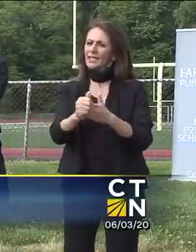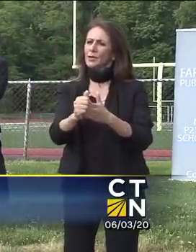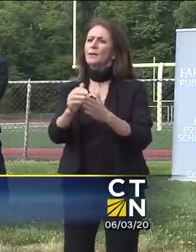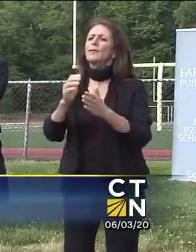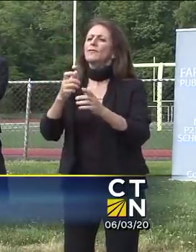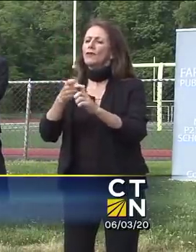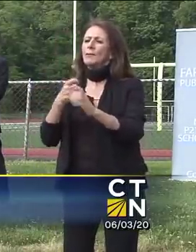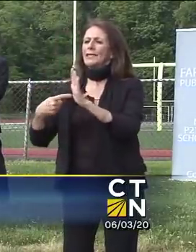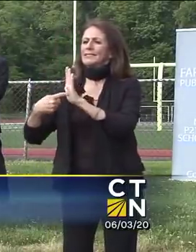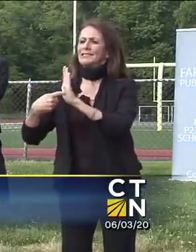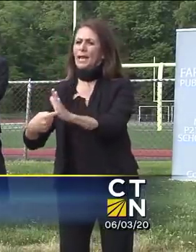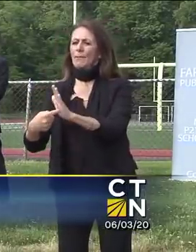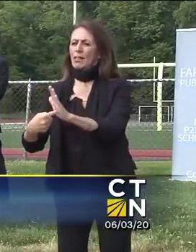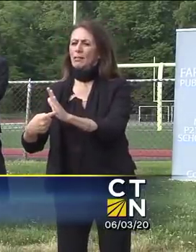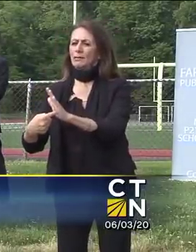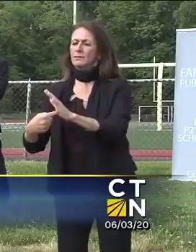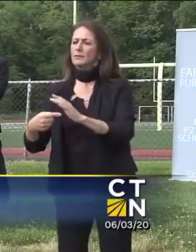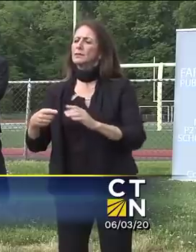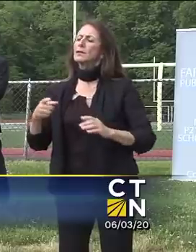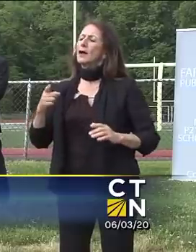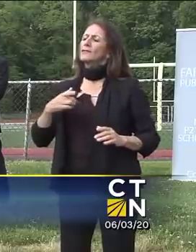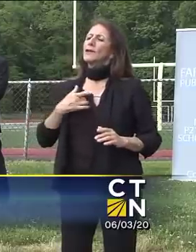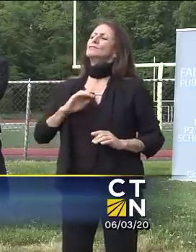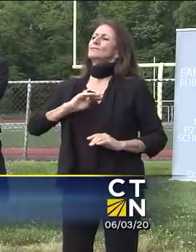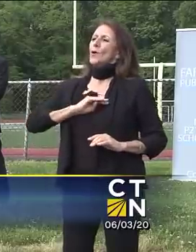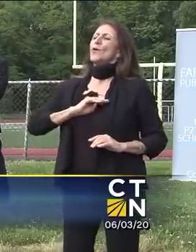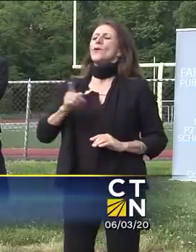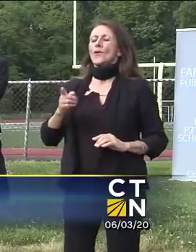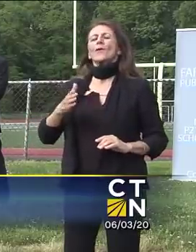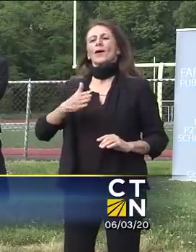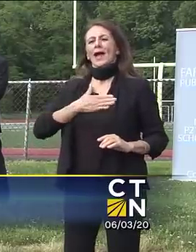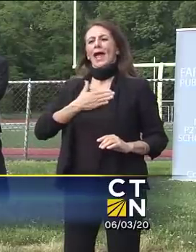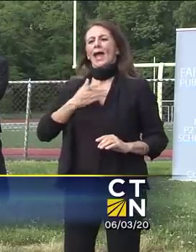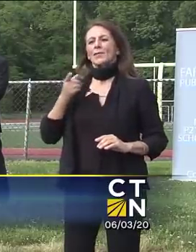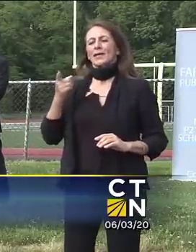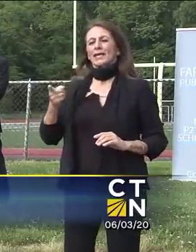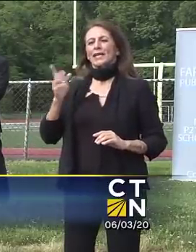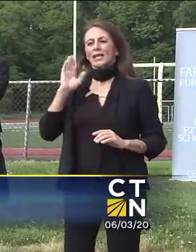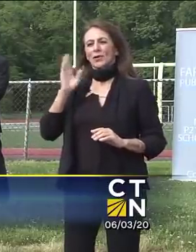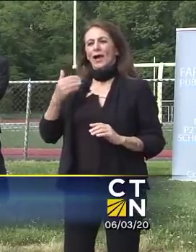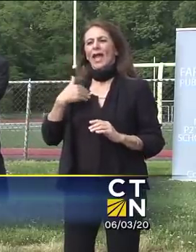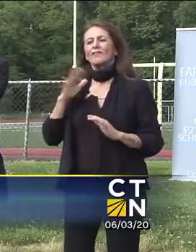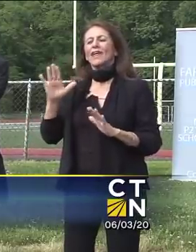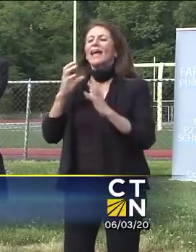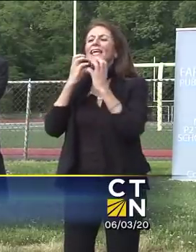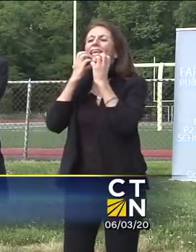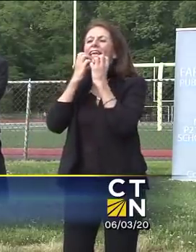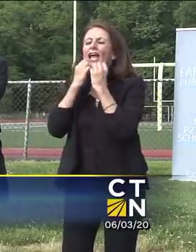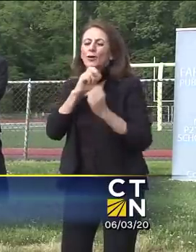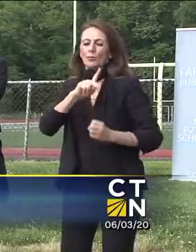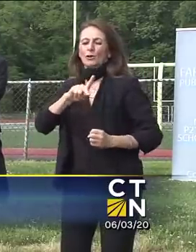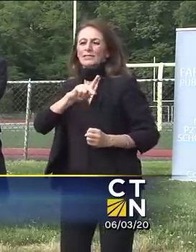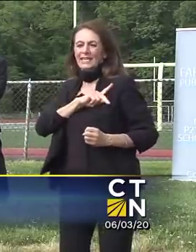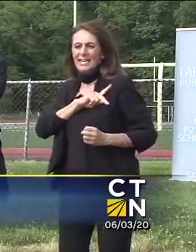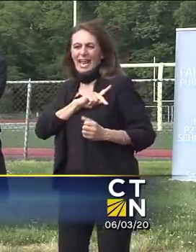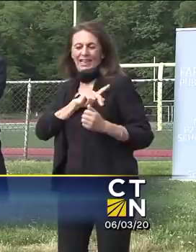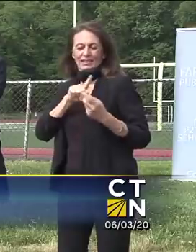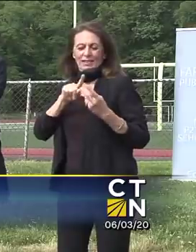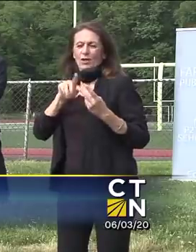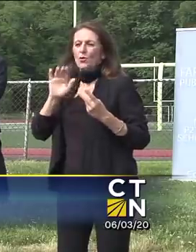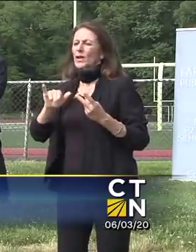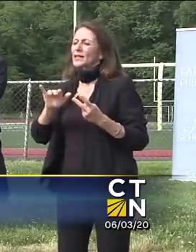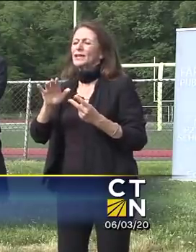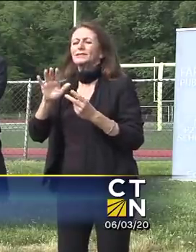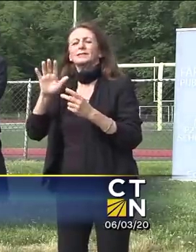example. It's comforting to know that Brandon plans to take his genuine and caring personality, coupled with his incredible